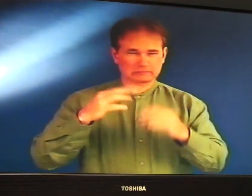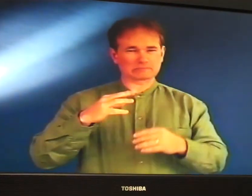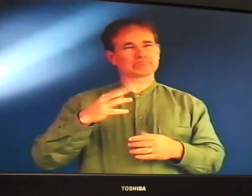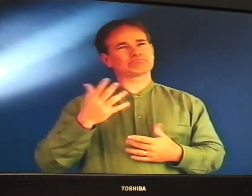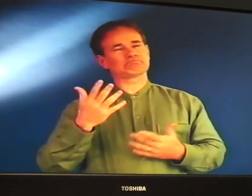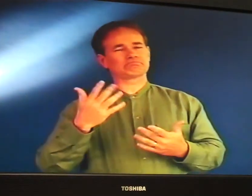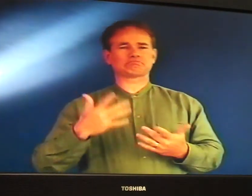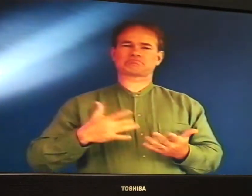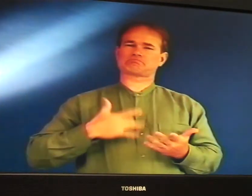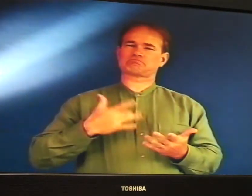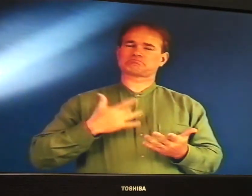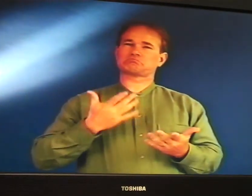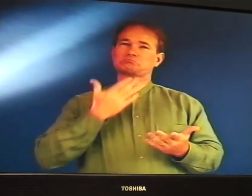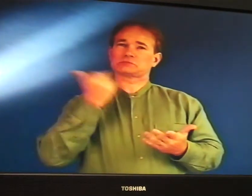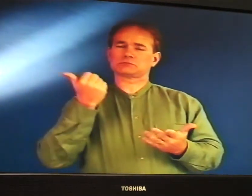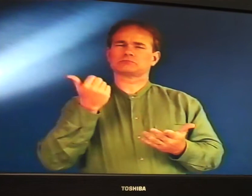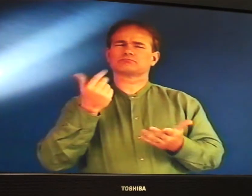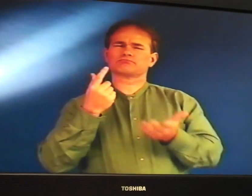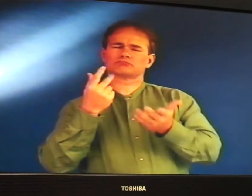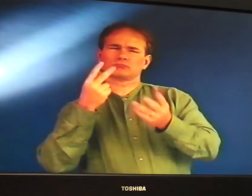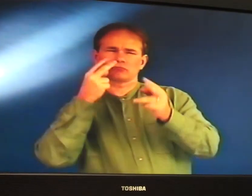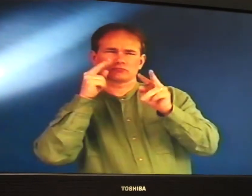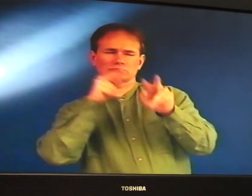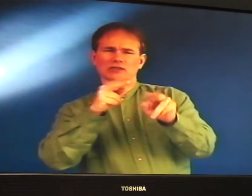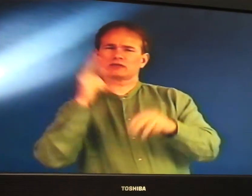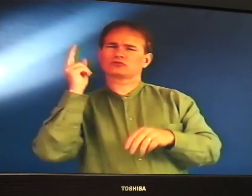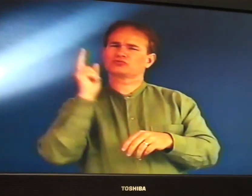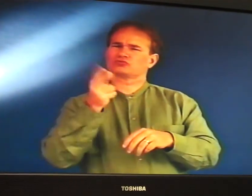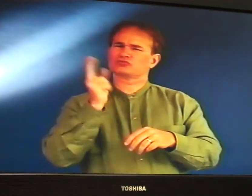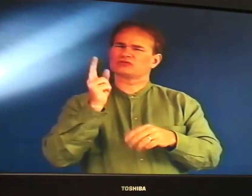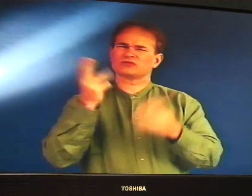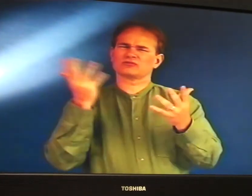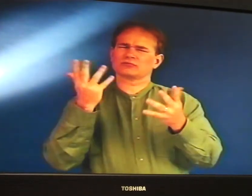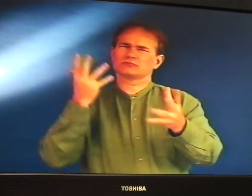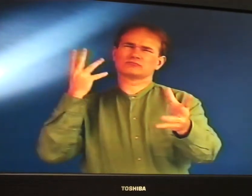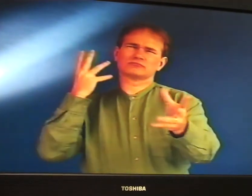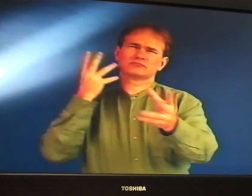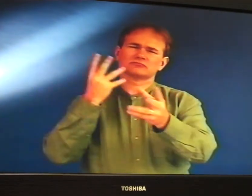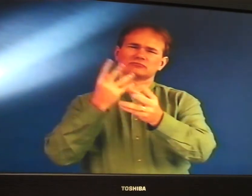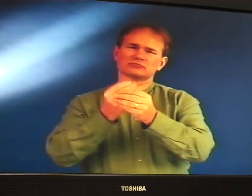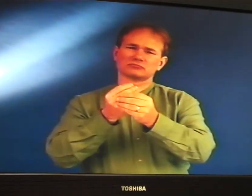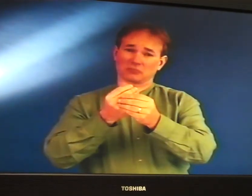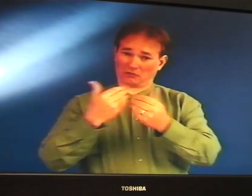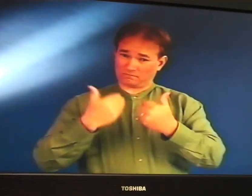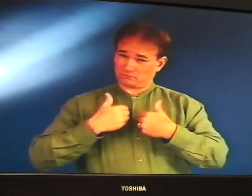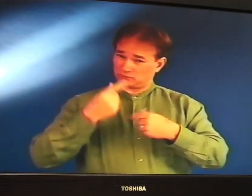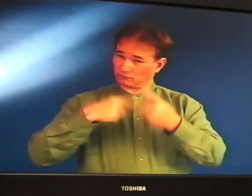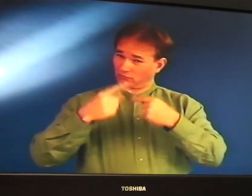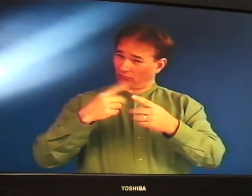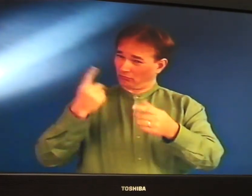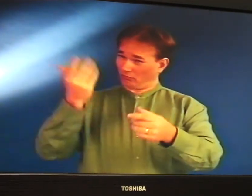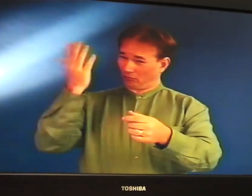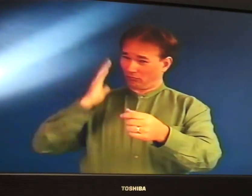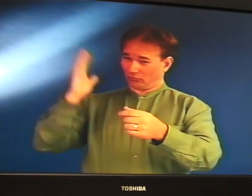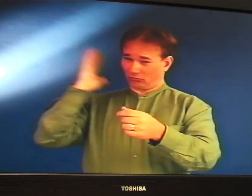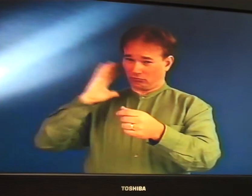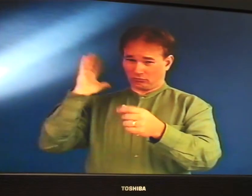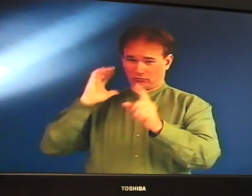So the ASL structure will be able to assist you, and we'll be able to discuss the history.